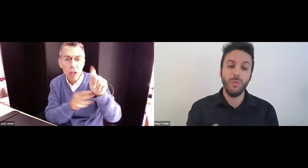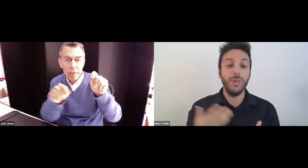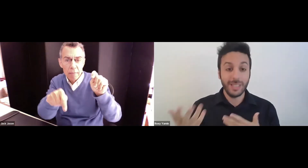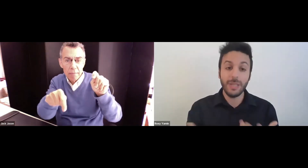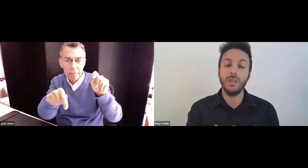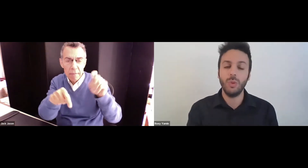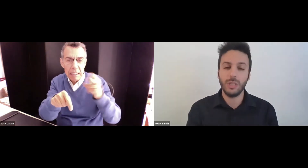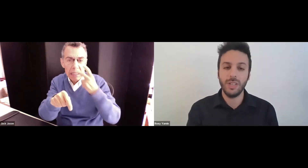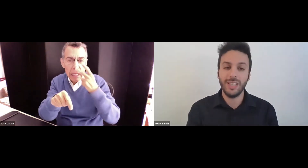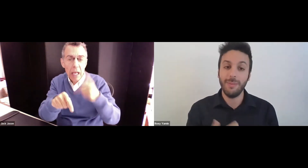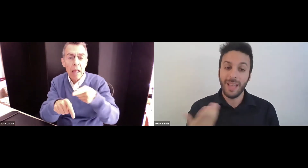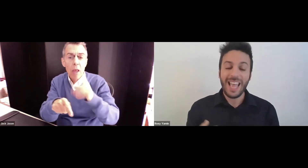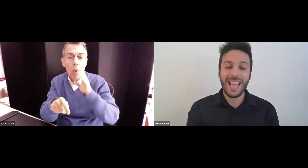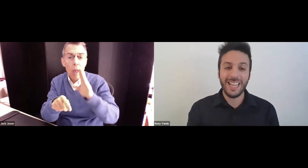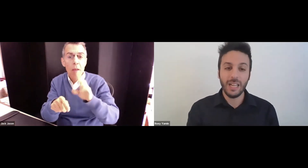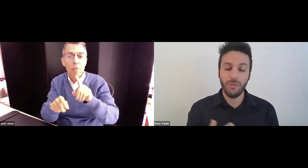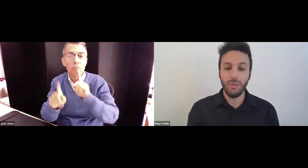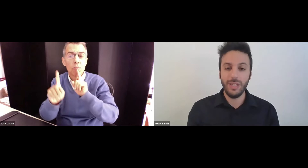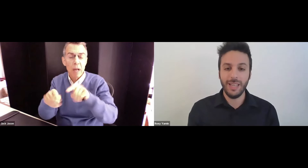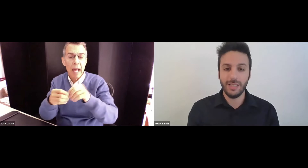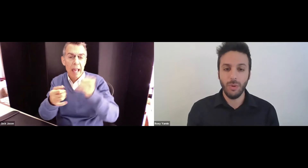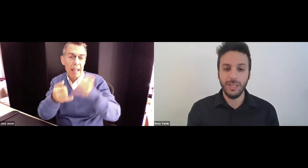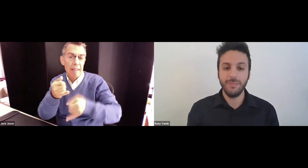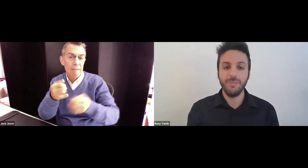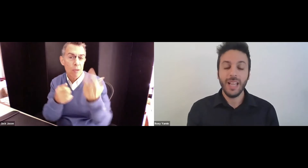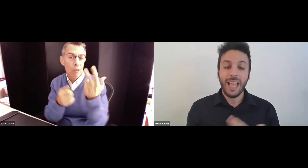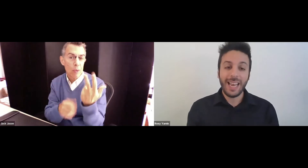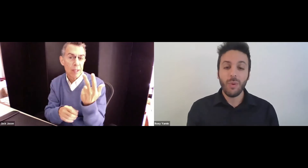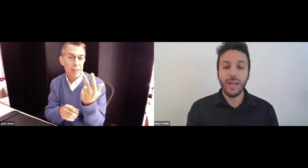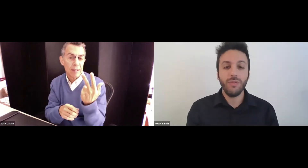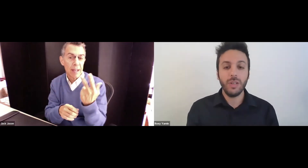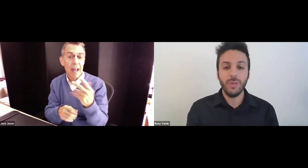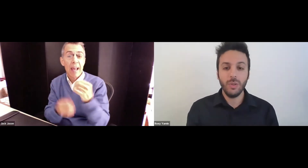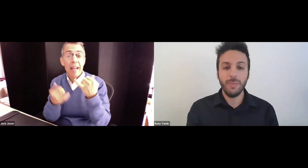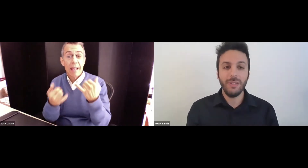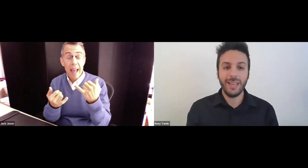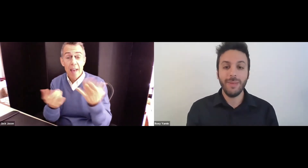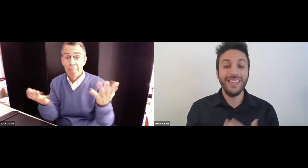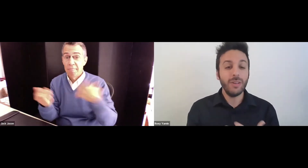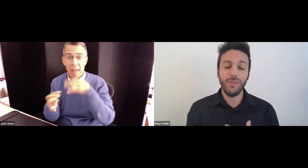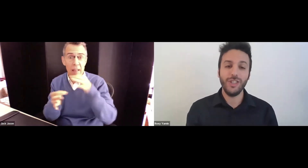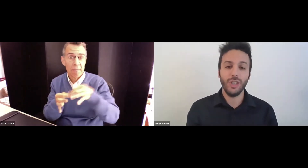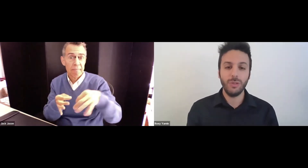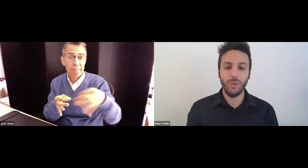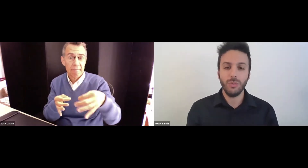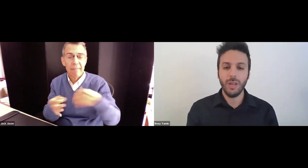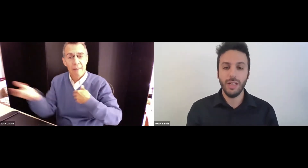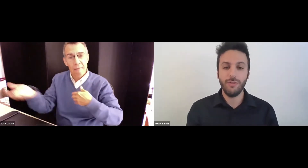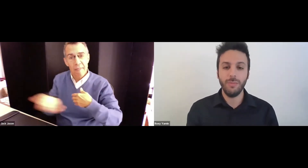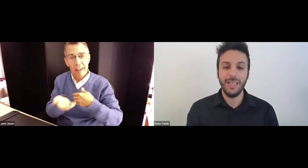the speakers will respond to them at the end of the 3 testimonies. And now, without further ado, I'm inviting my dear friend Sharon Dror from the